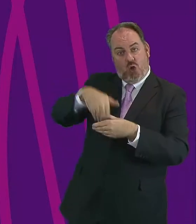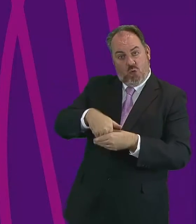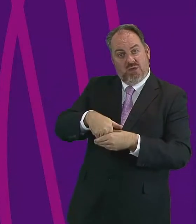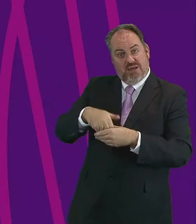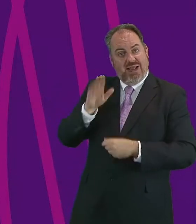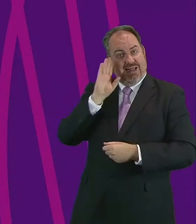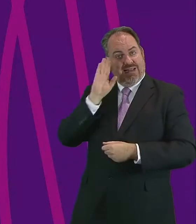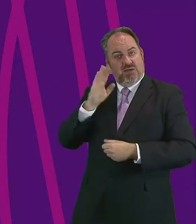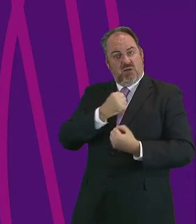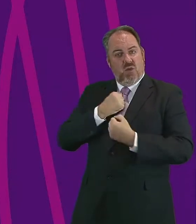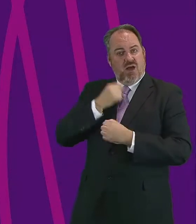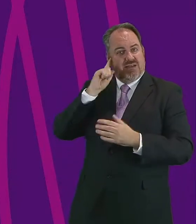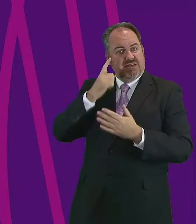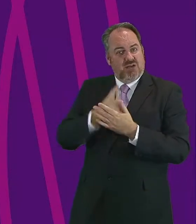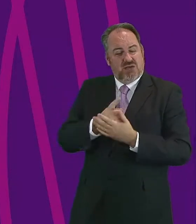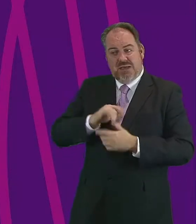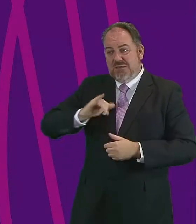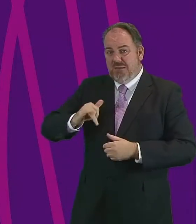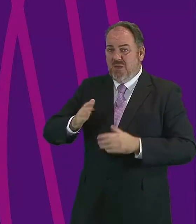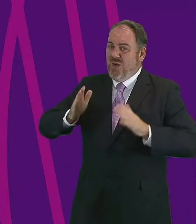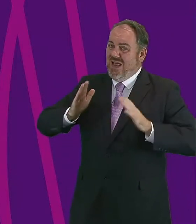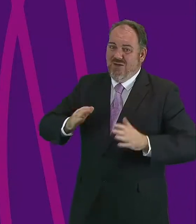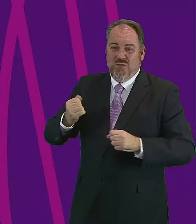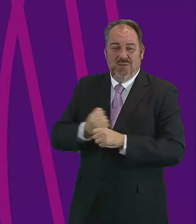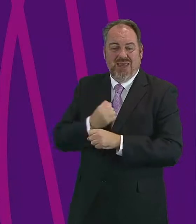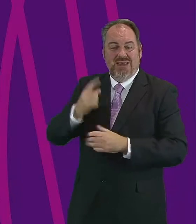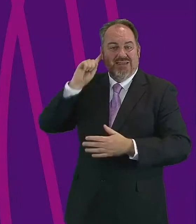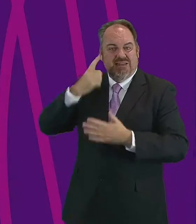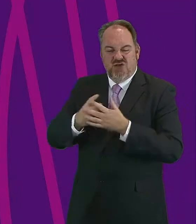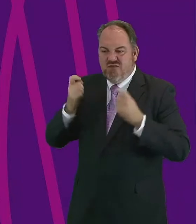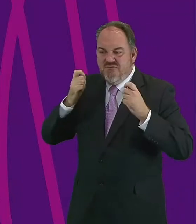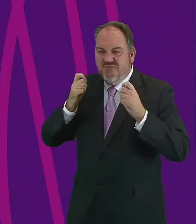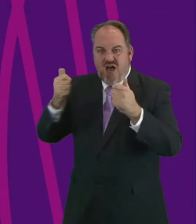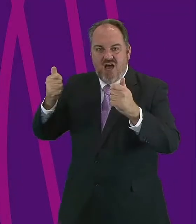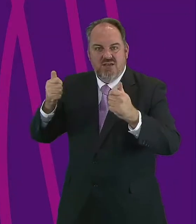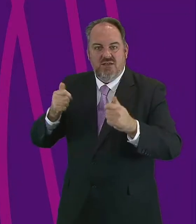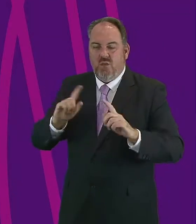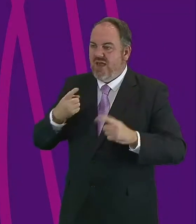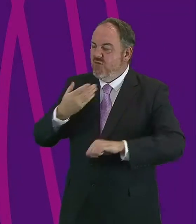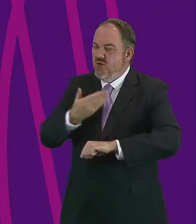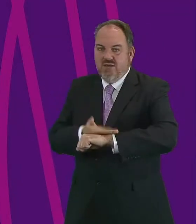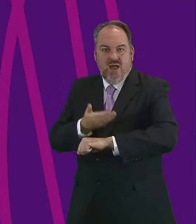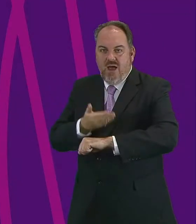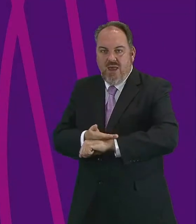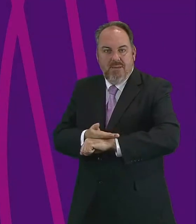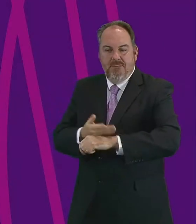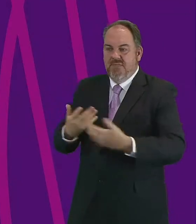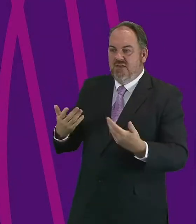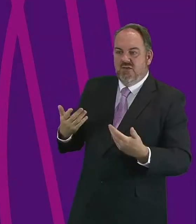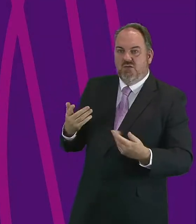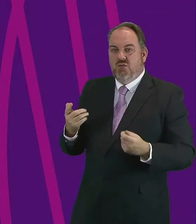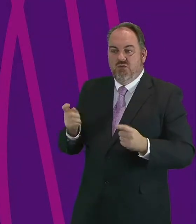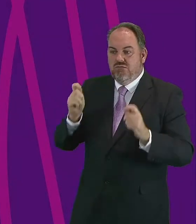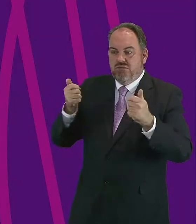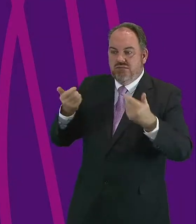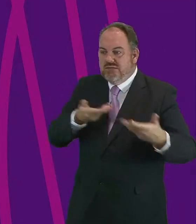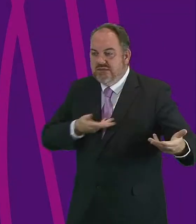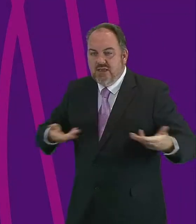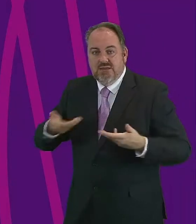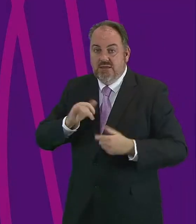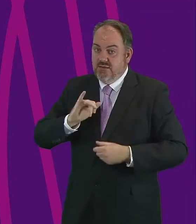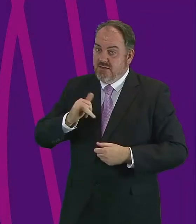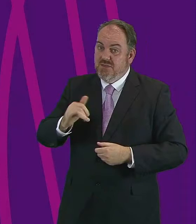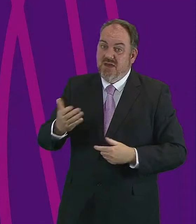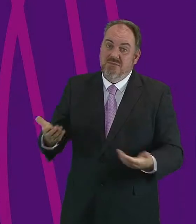through, sometimes decisions have to be made quickly and have to be implemented quickly if we are to make a difference. And that,